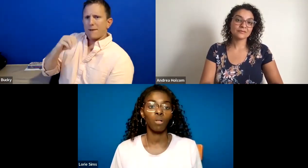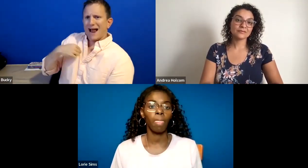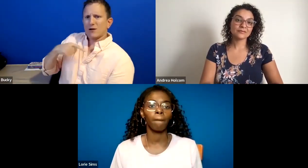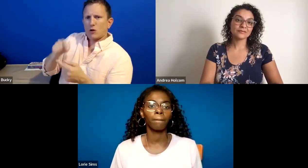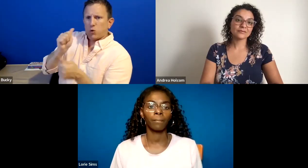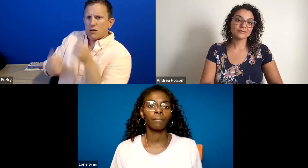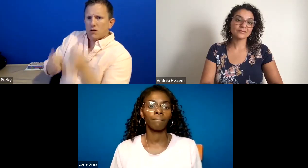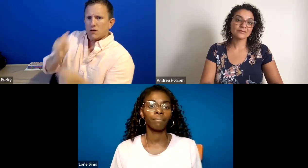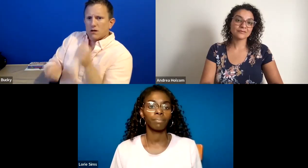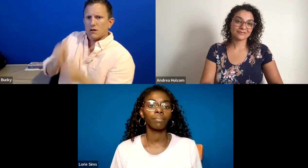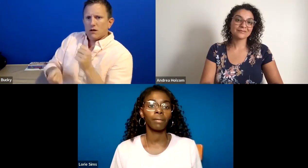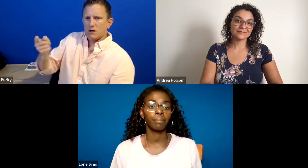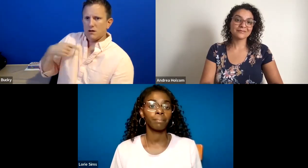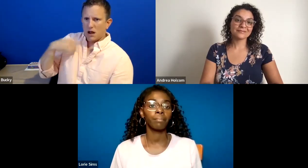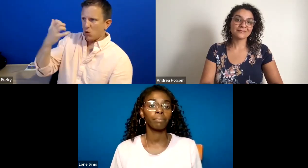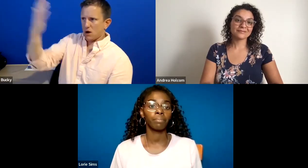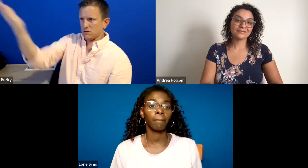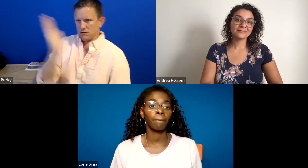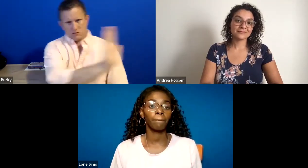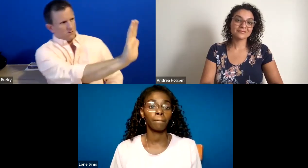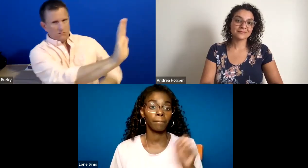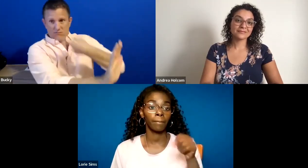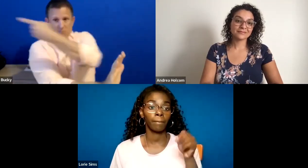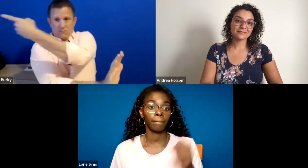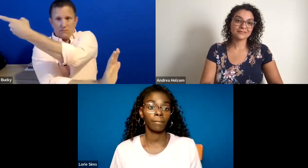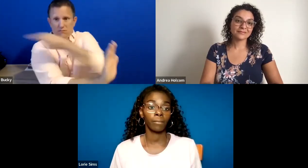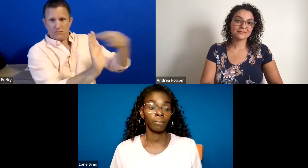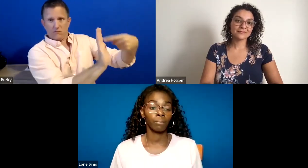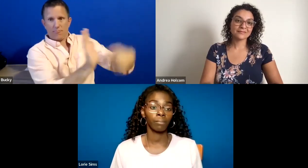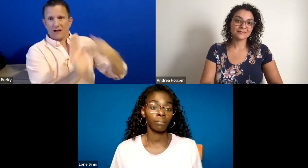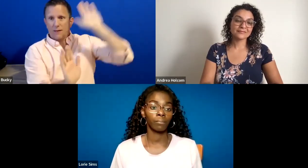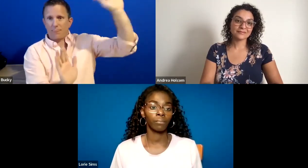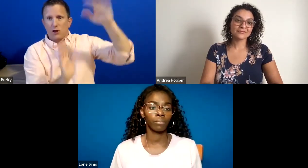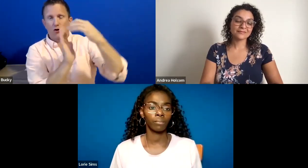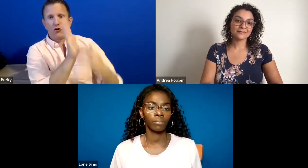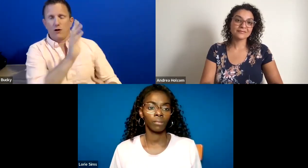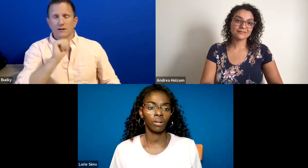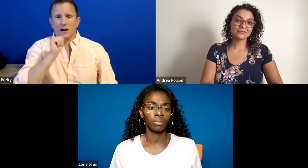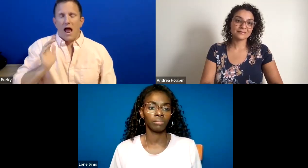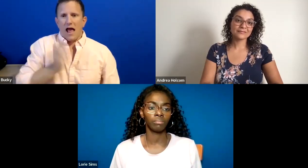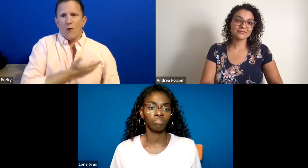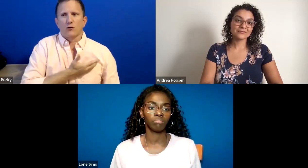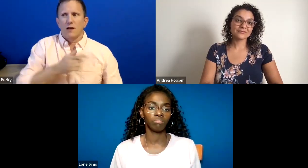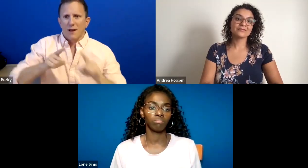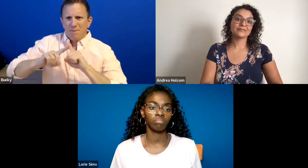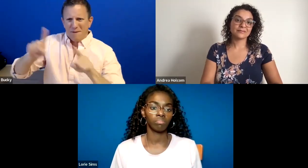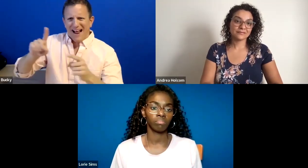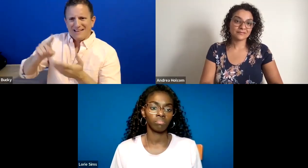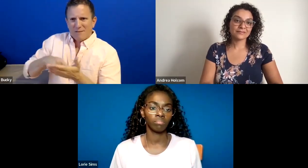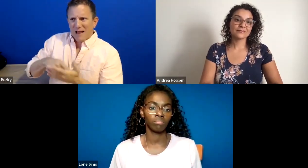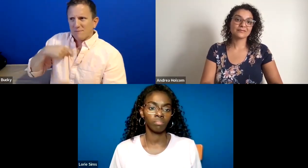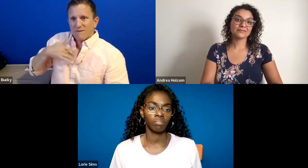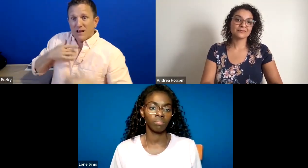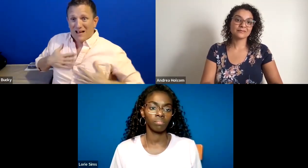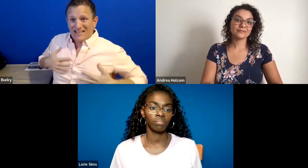my own. When I think of, they've put in a request, who am I to alter this request and then send it